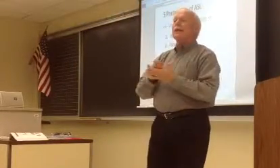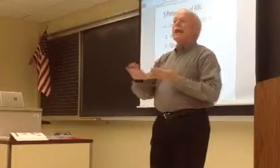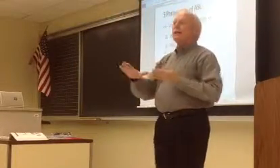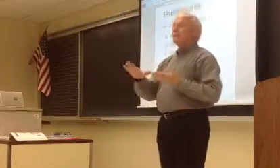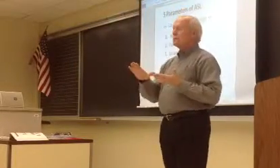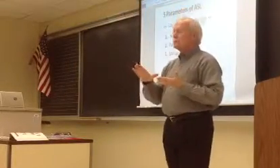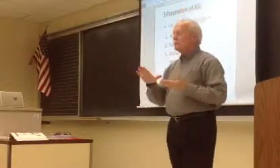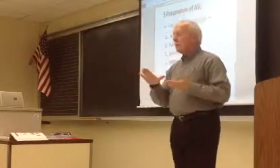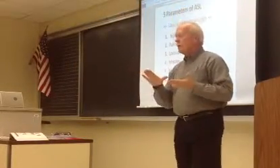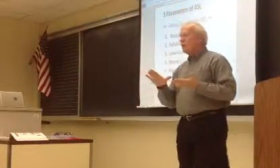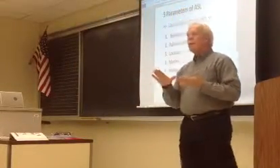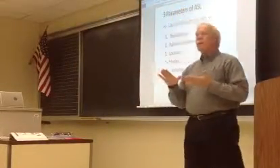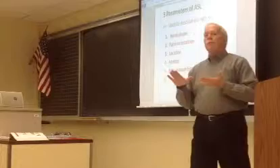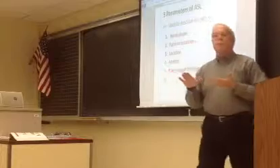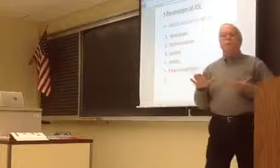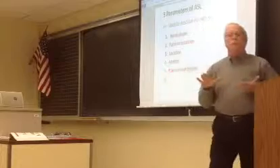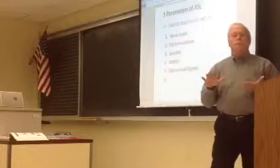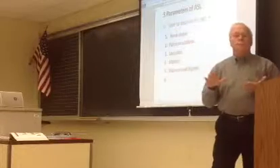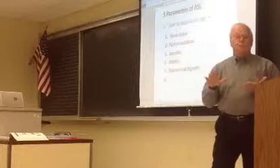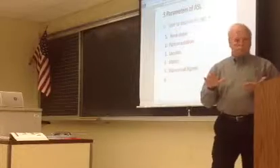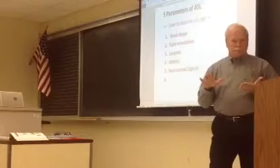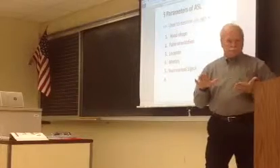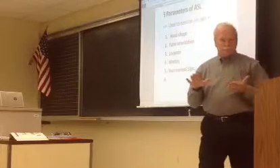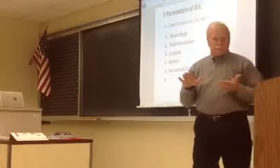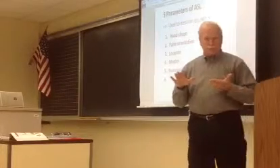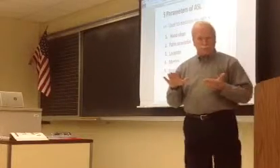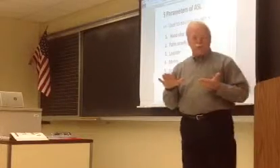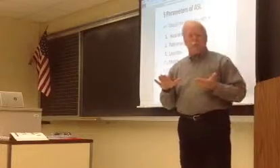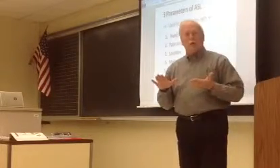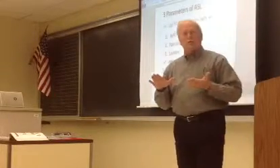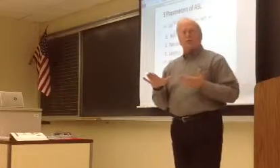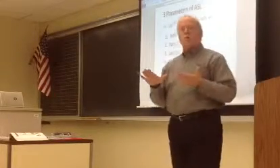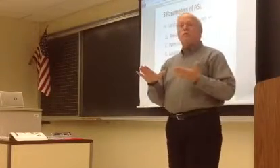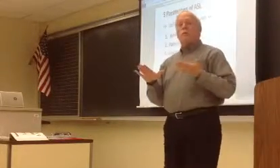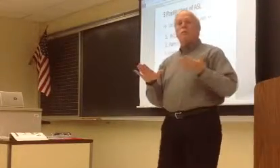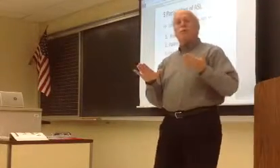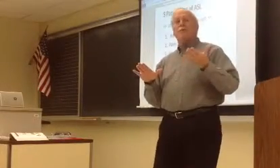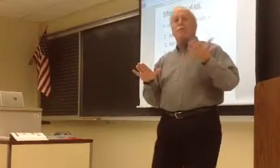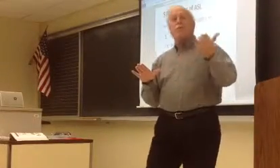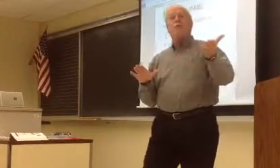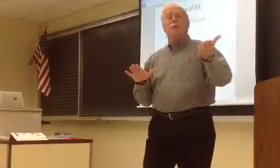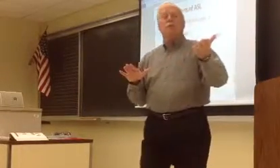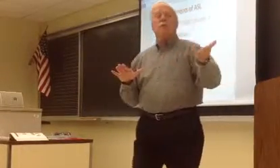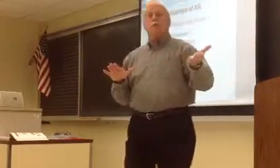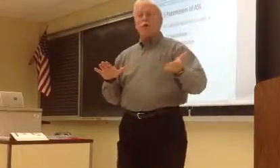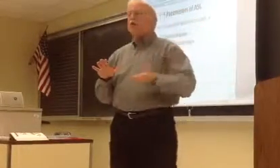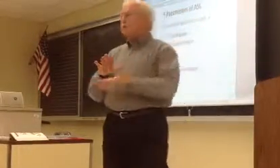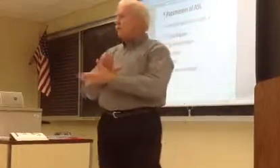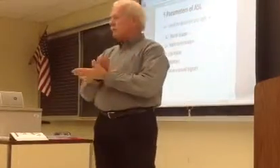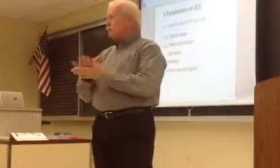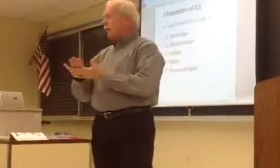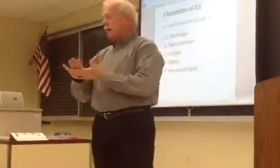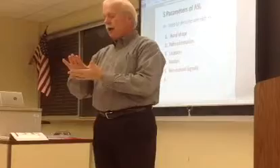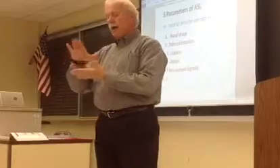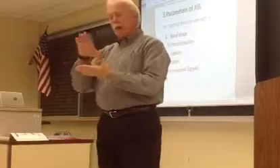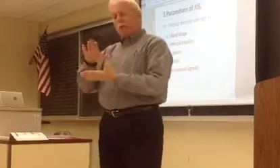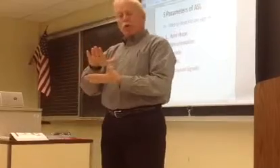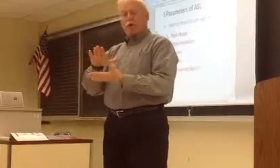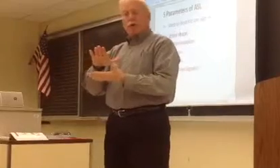nice? Schools patting together and sliding forward. So we're talking about the movement or the motion of the sign. Palm